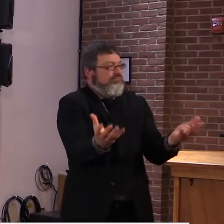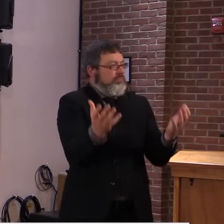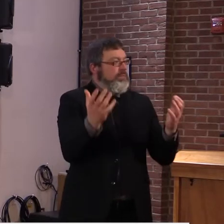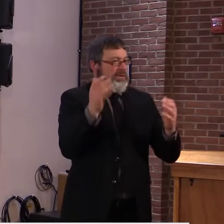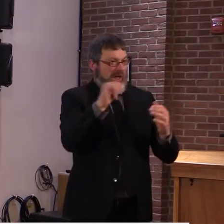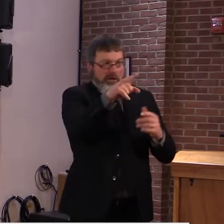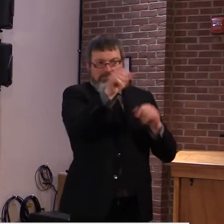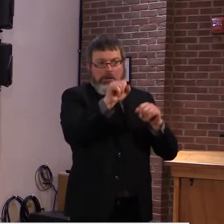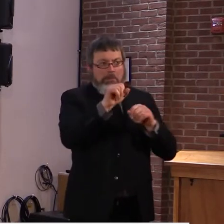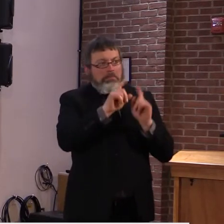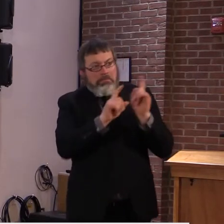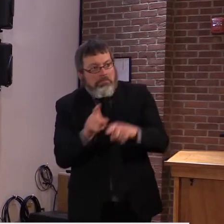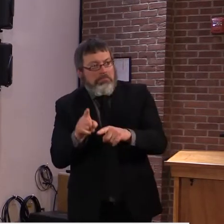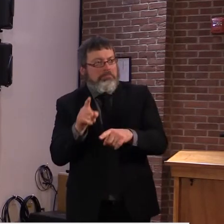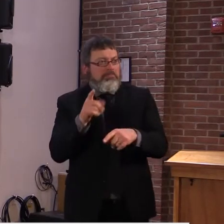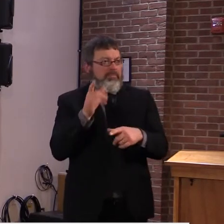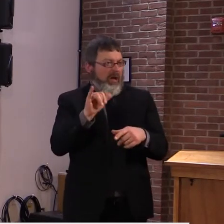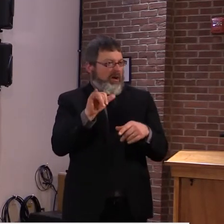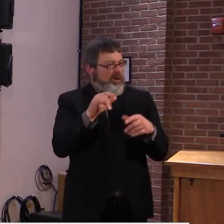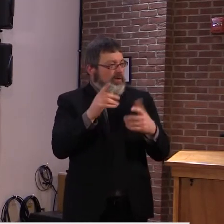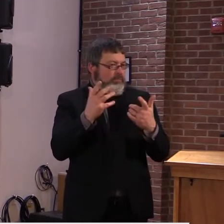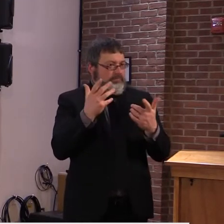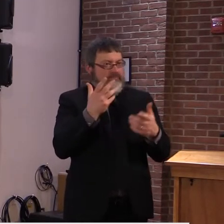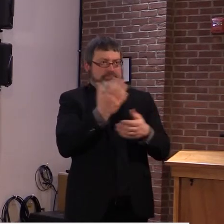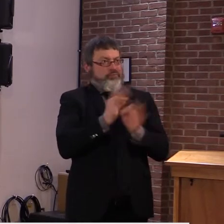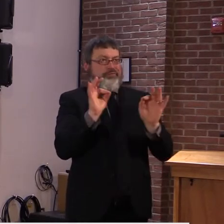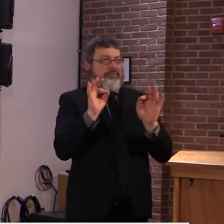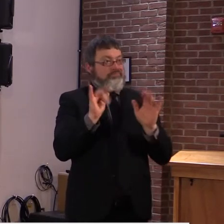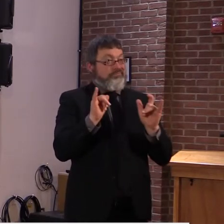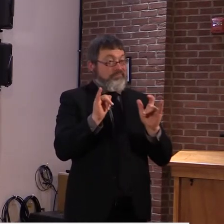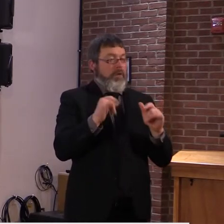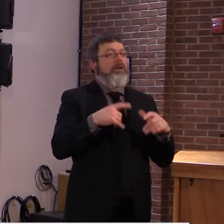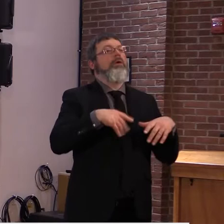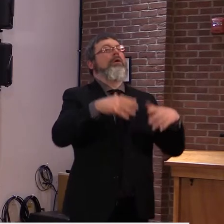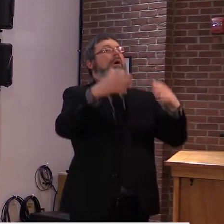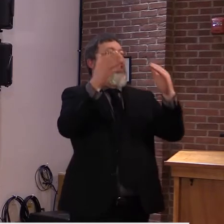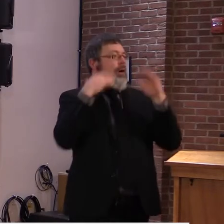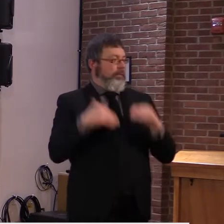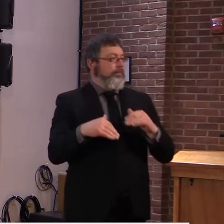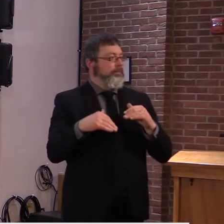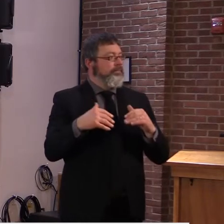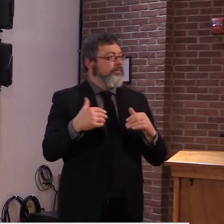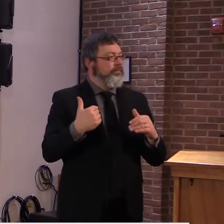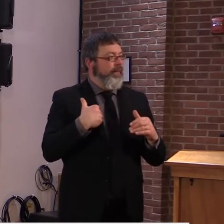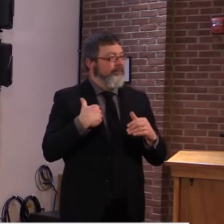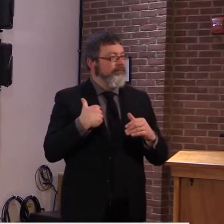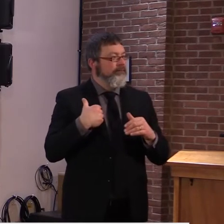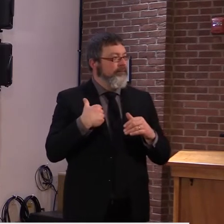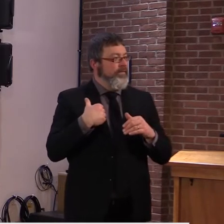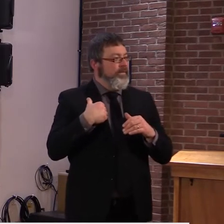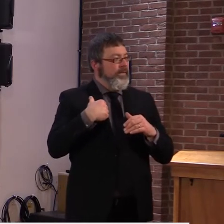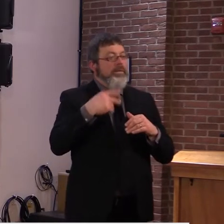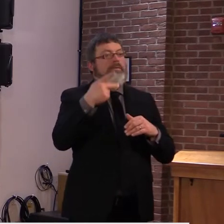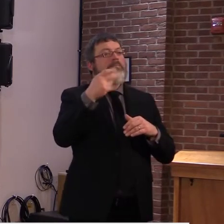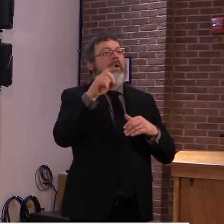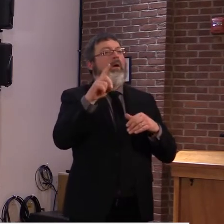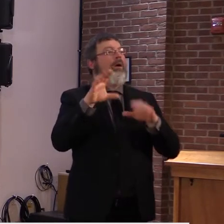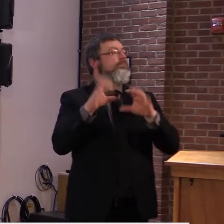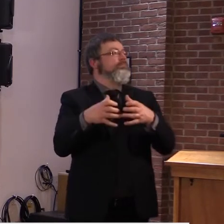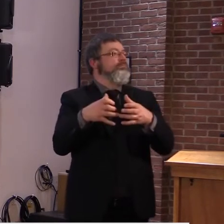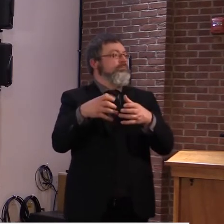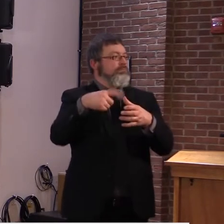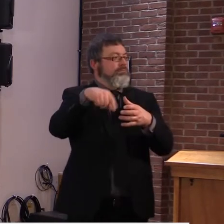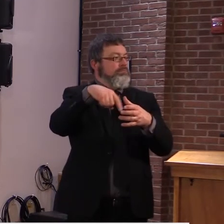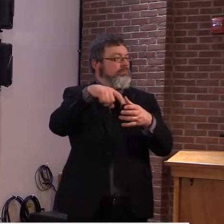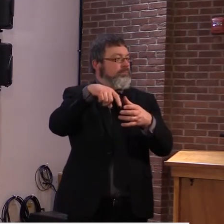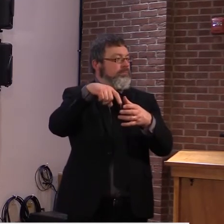public. There's also a what we call a pod system, a point of distribution system that